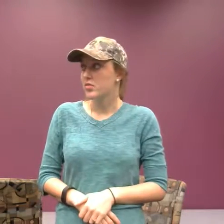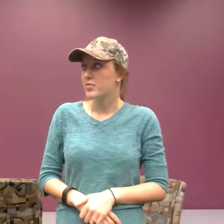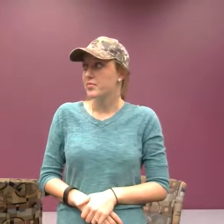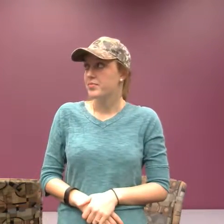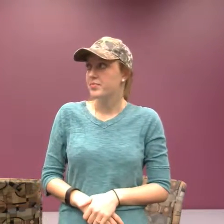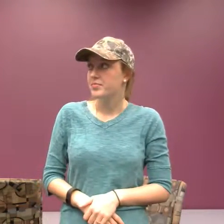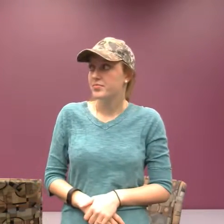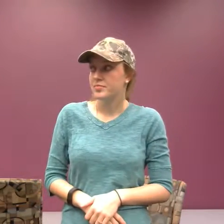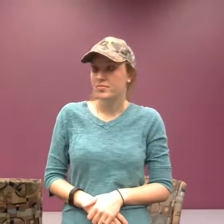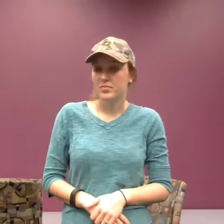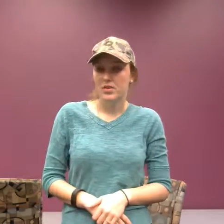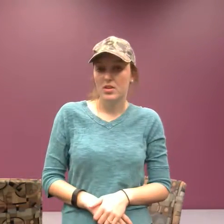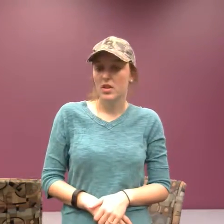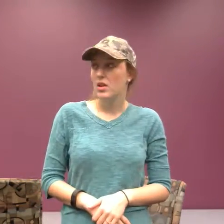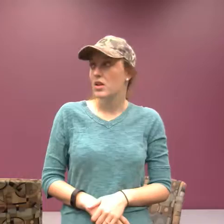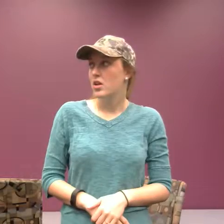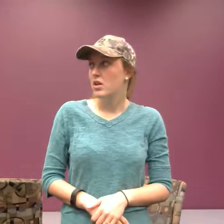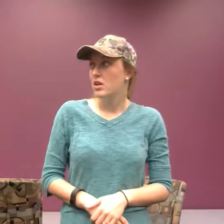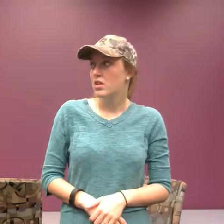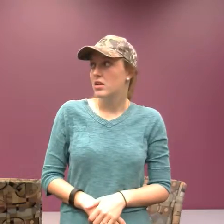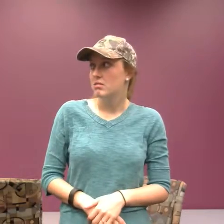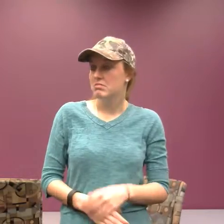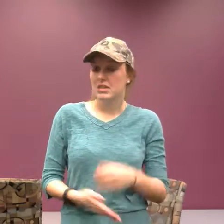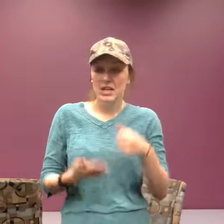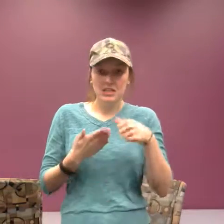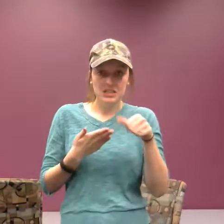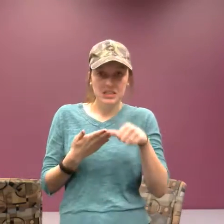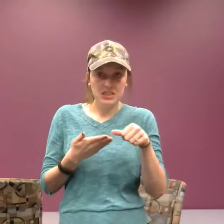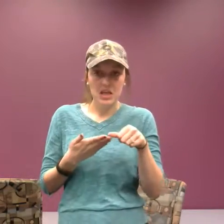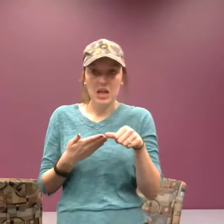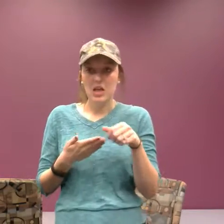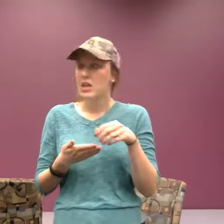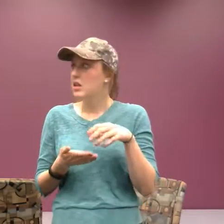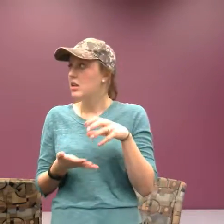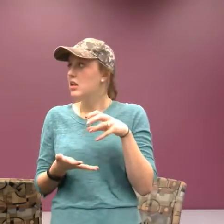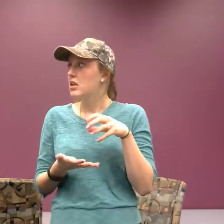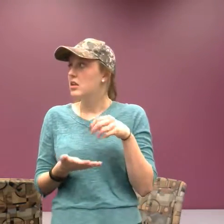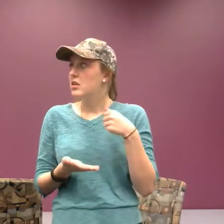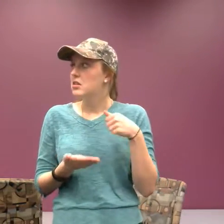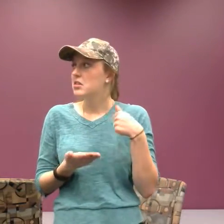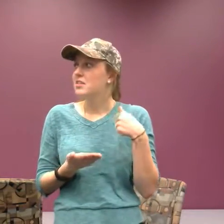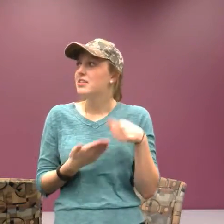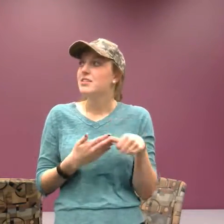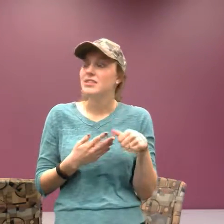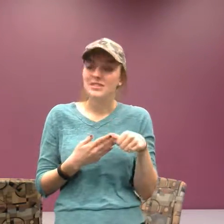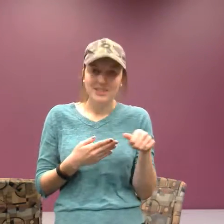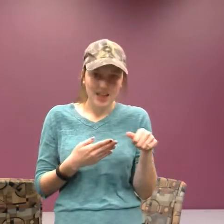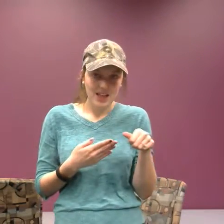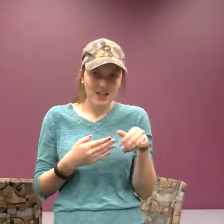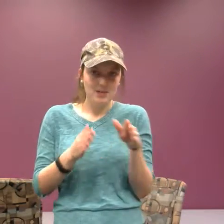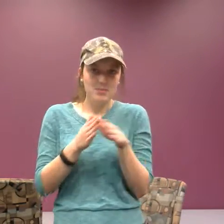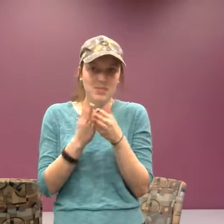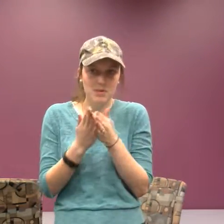When we took the tape and the book up to the checkout, it cost $8. How could